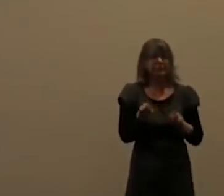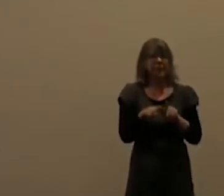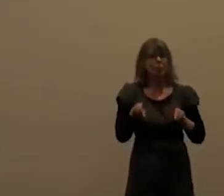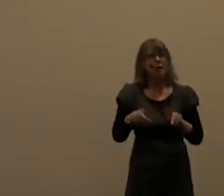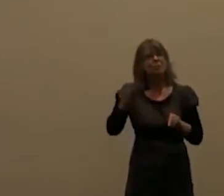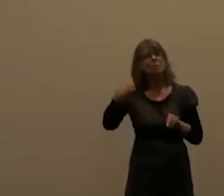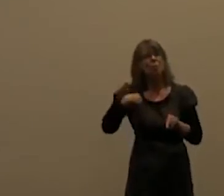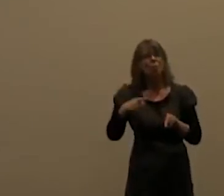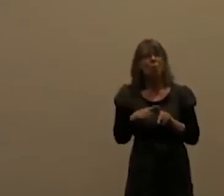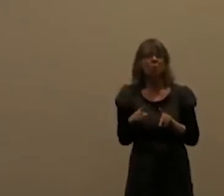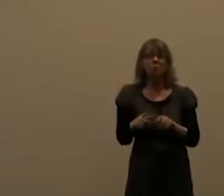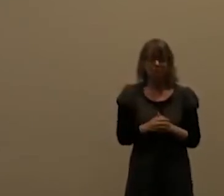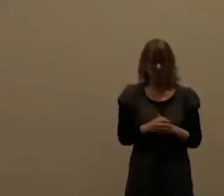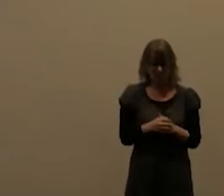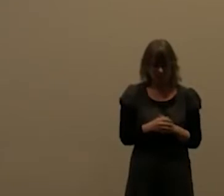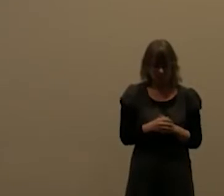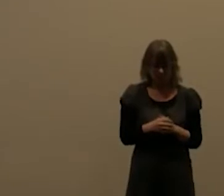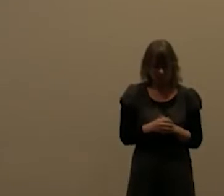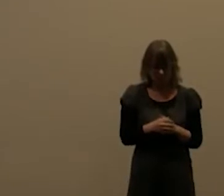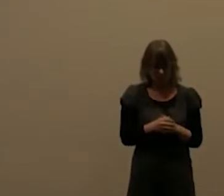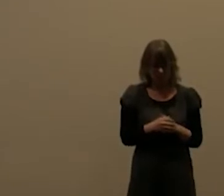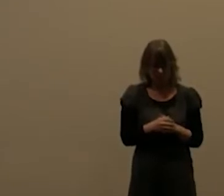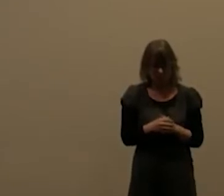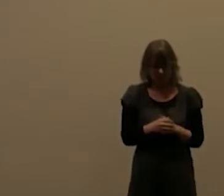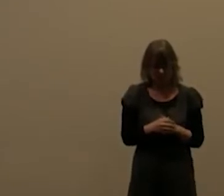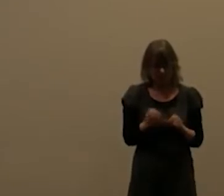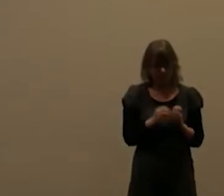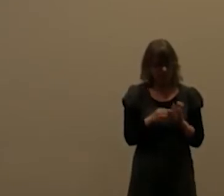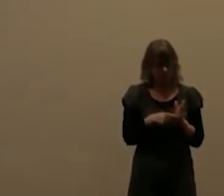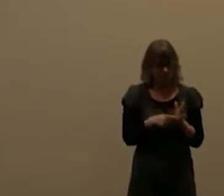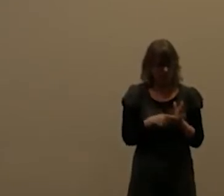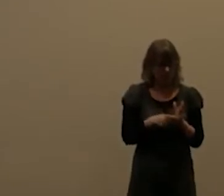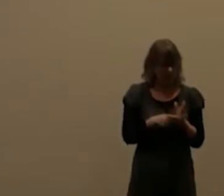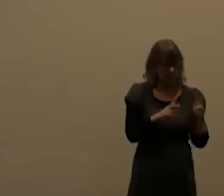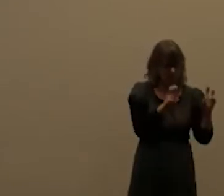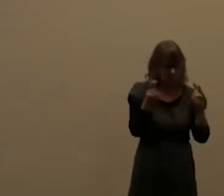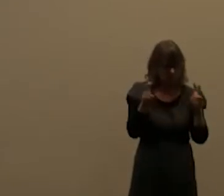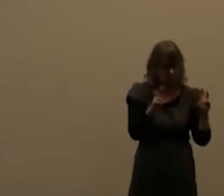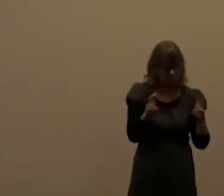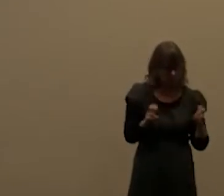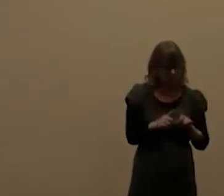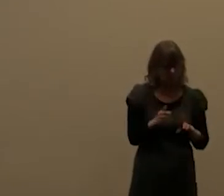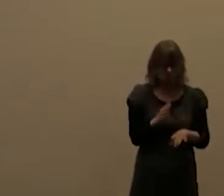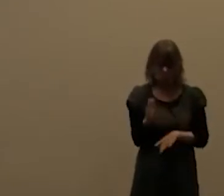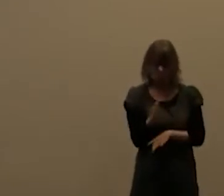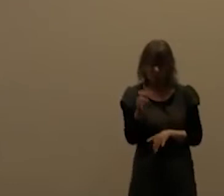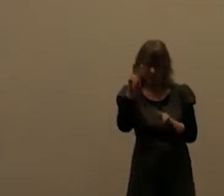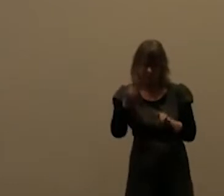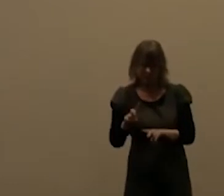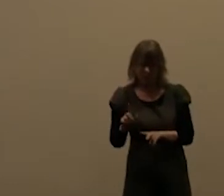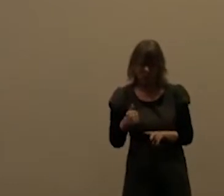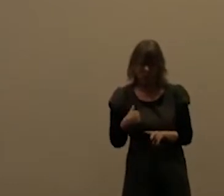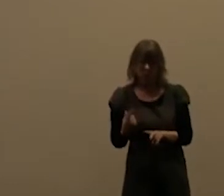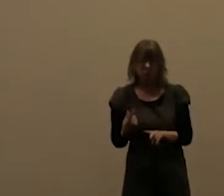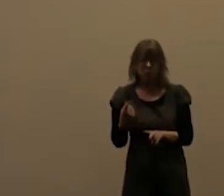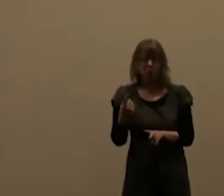started. All right, so as I mentioned, bots are organized in topics. So on the left-hand side here, if we go into topics, we see we get a lot